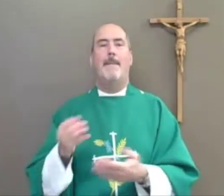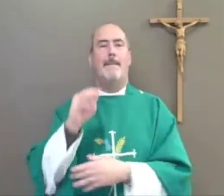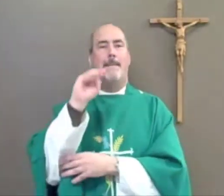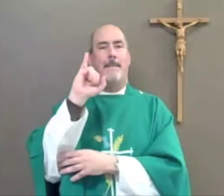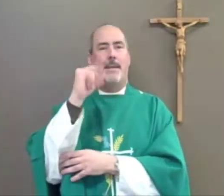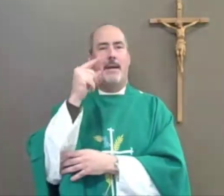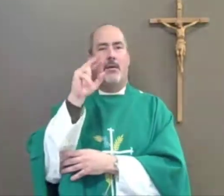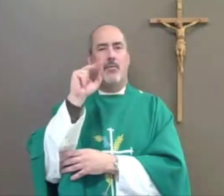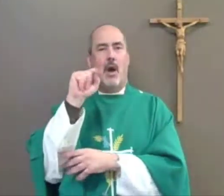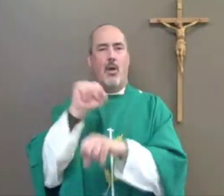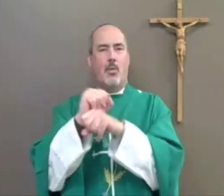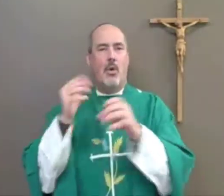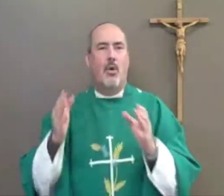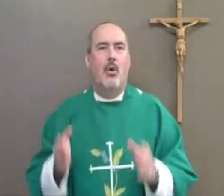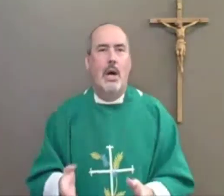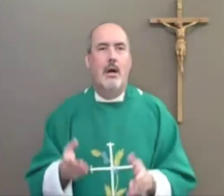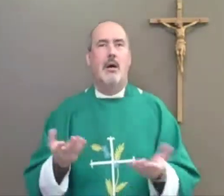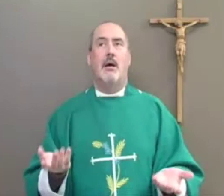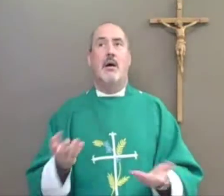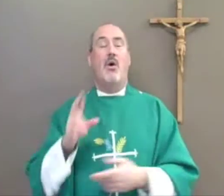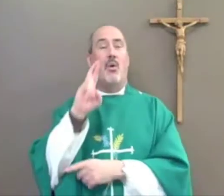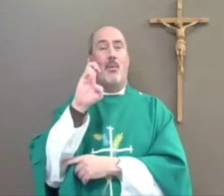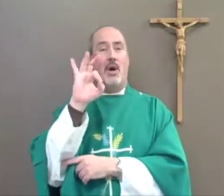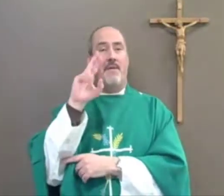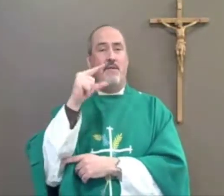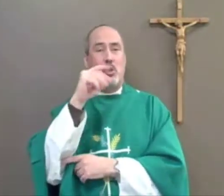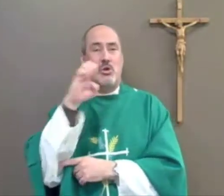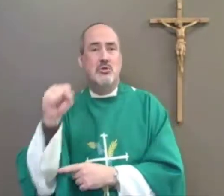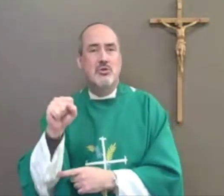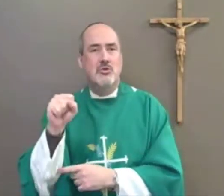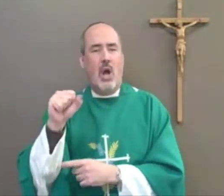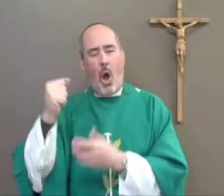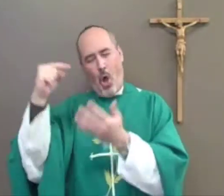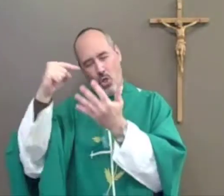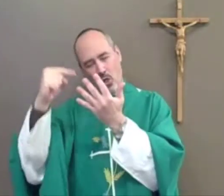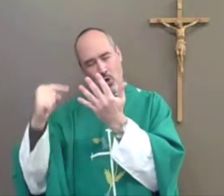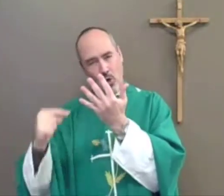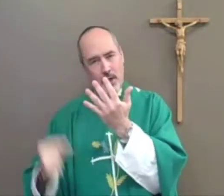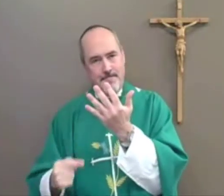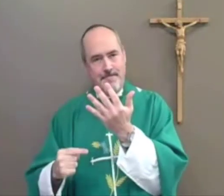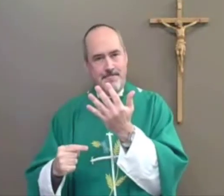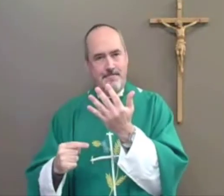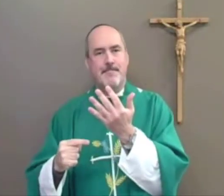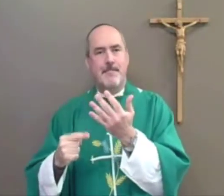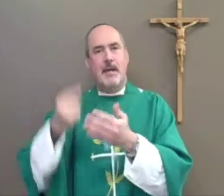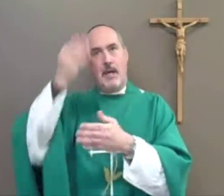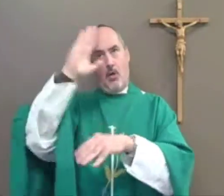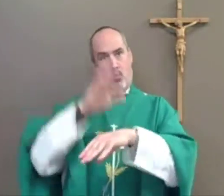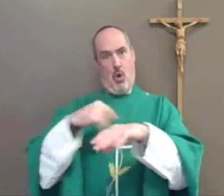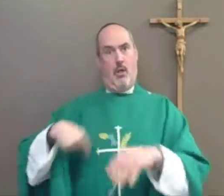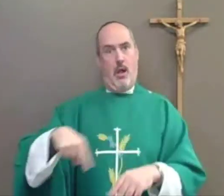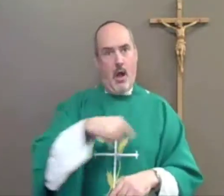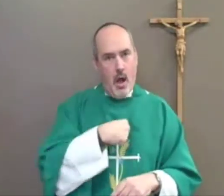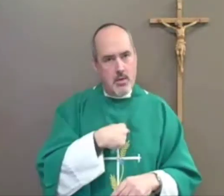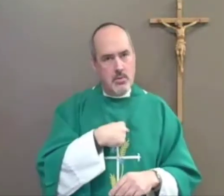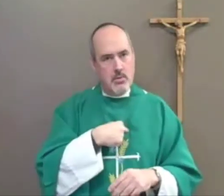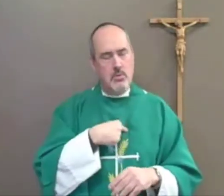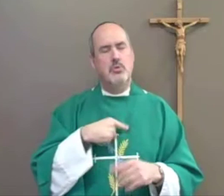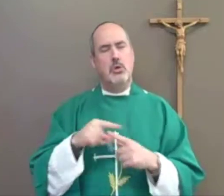for whatever reason. It might be our migrant workers or even our refugees. There's a whole list of people that God